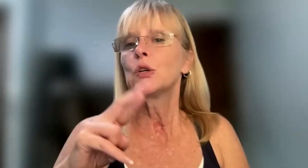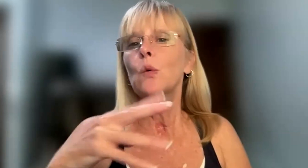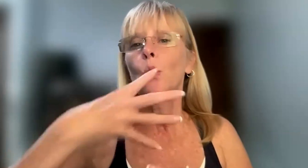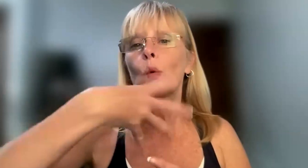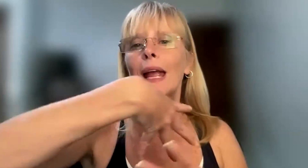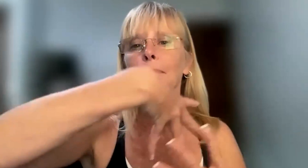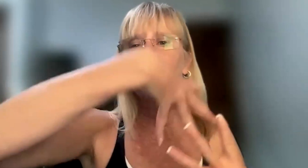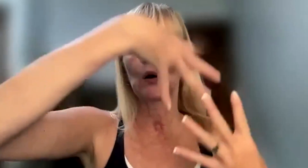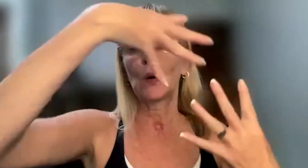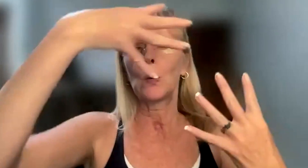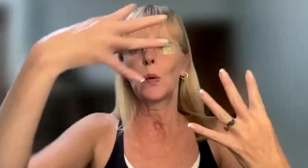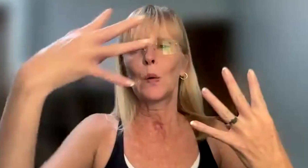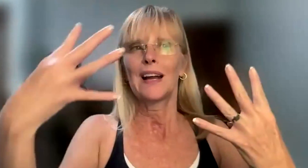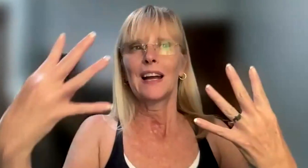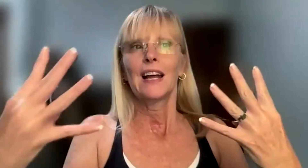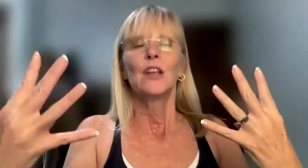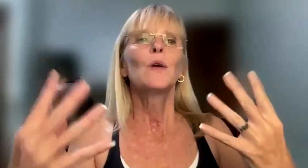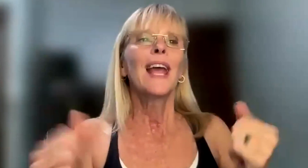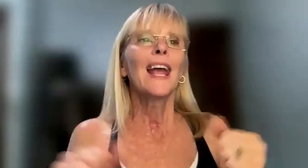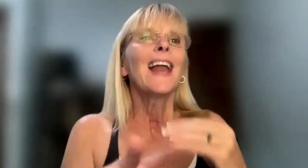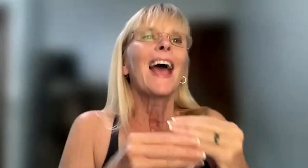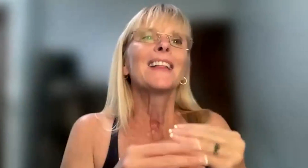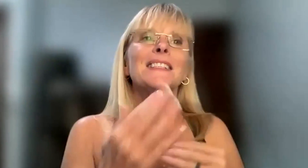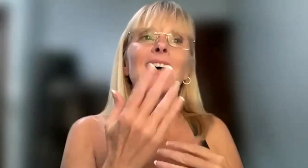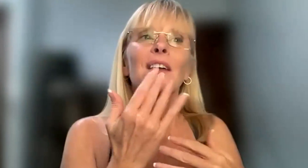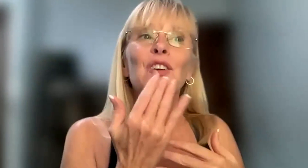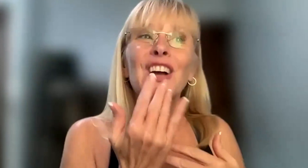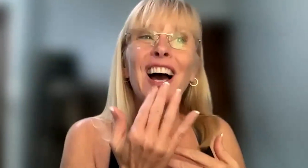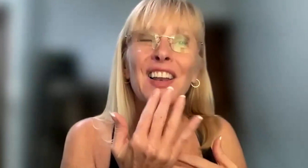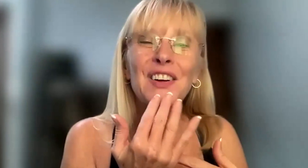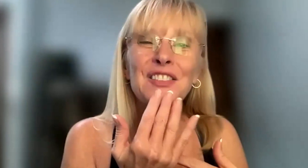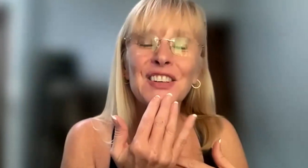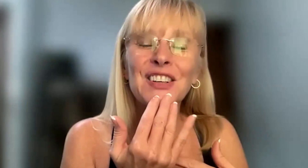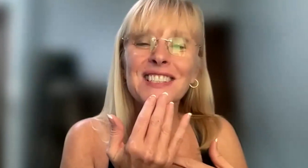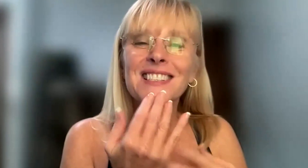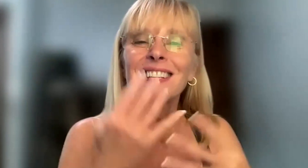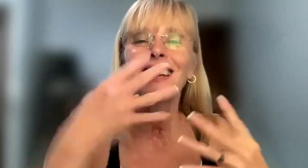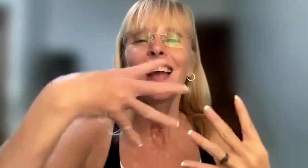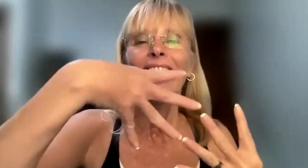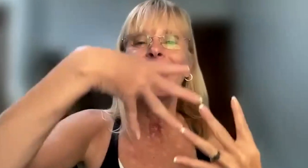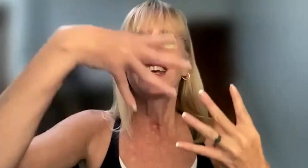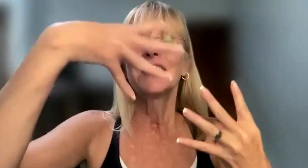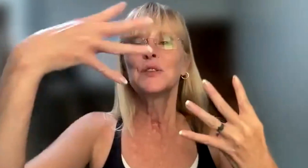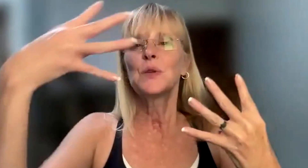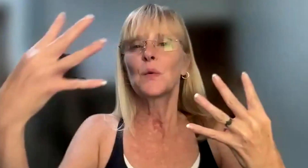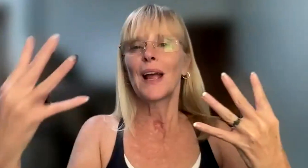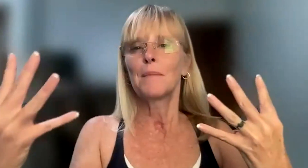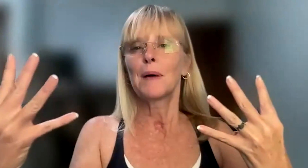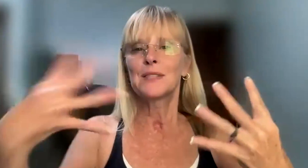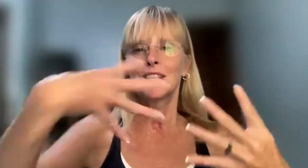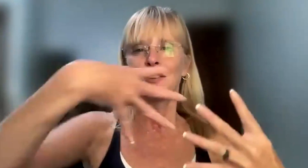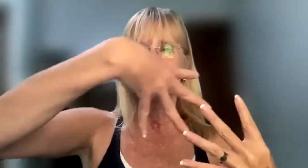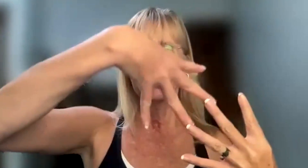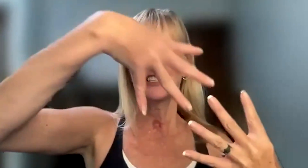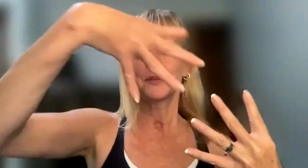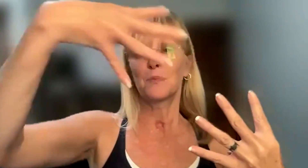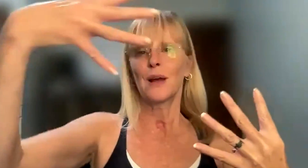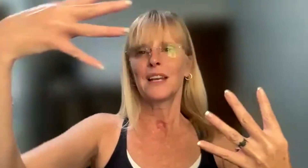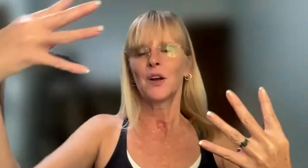do rainbow. You can add the sign for color first and then do the rainbow. So you see it spreading